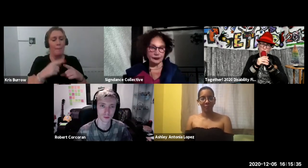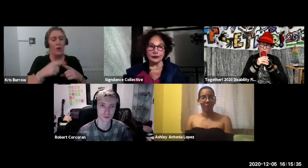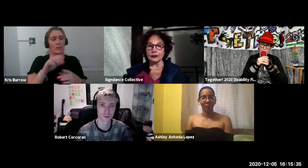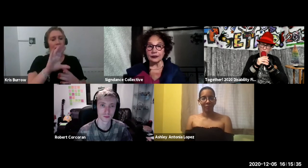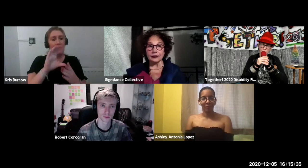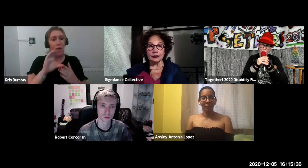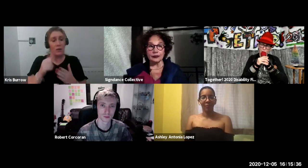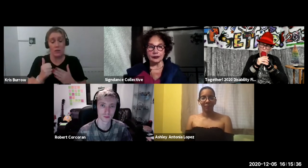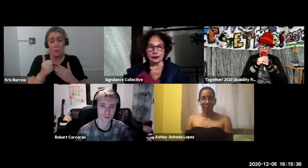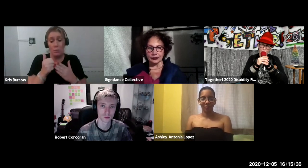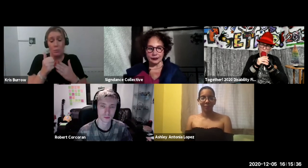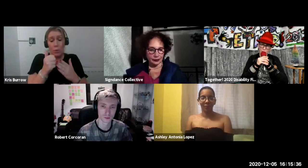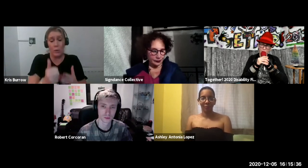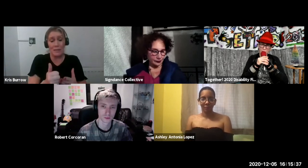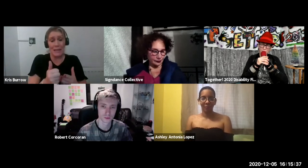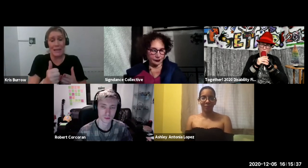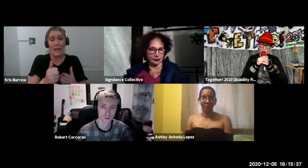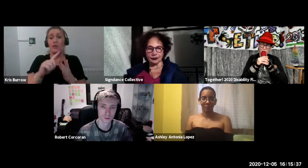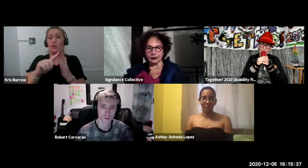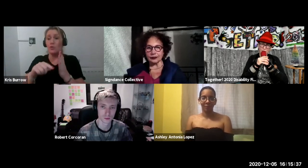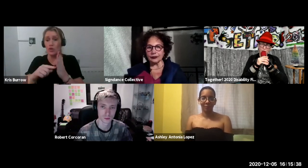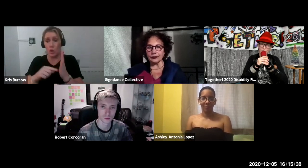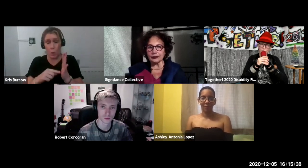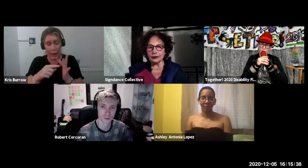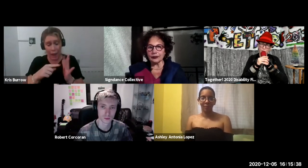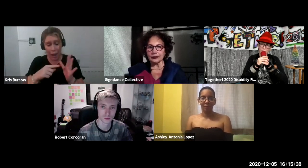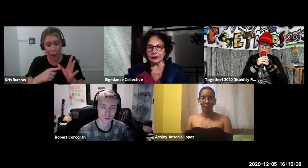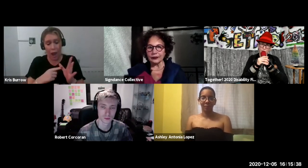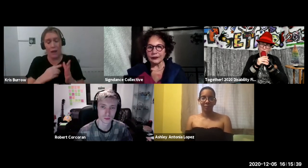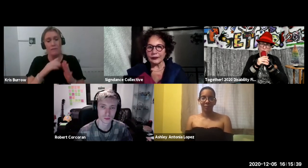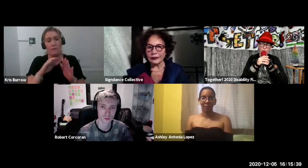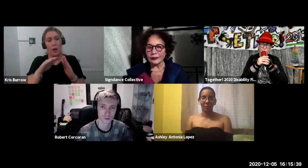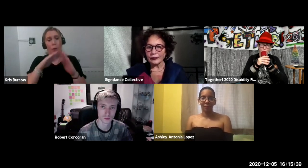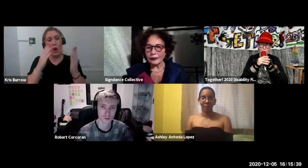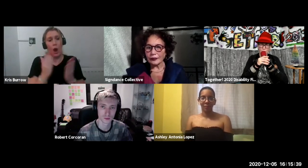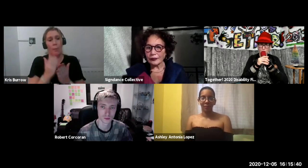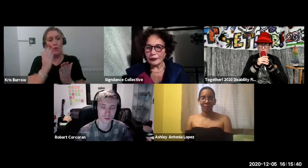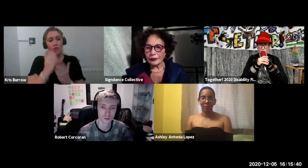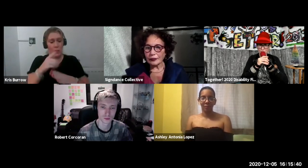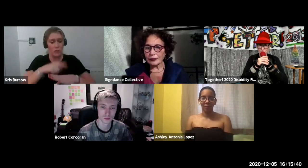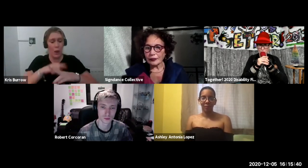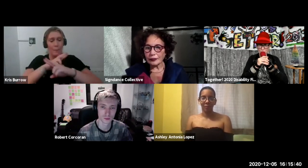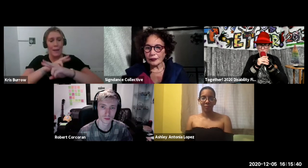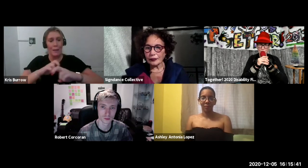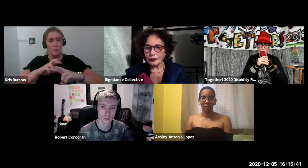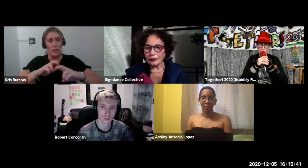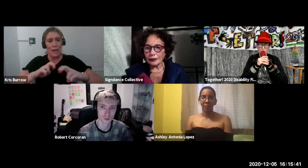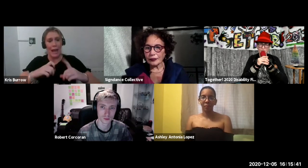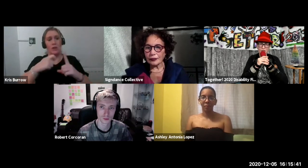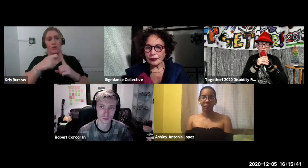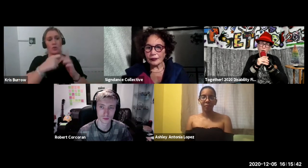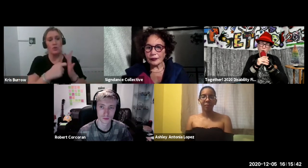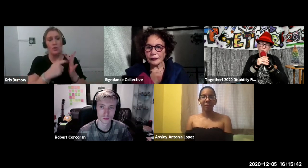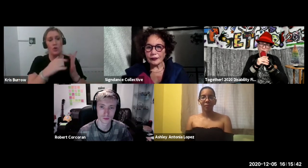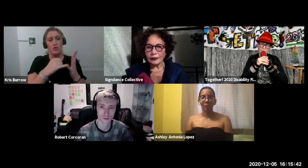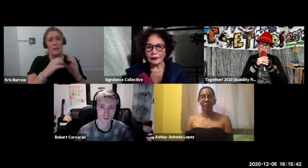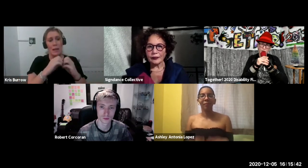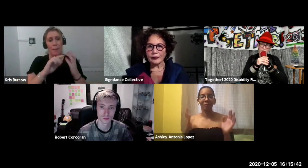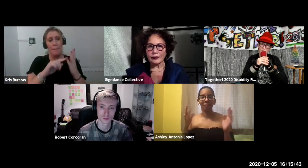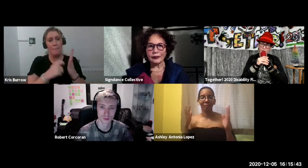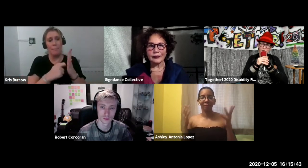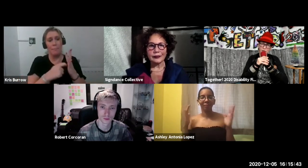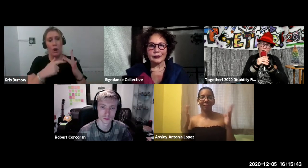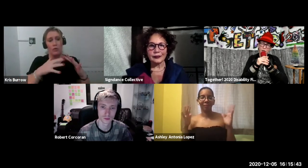to Julia from Global Real-Time Captioning and Chris Burrow for the British Sign Language interpreting. We will